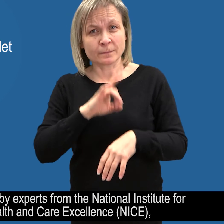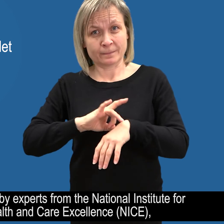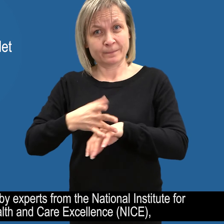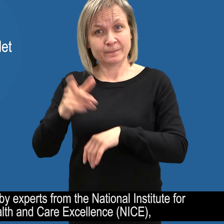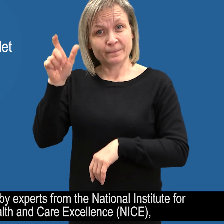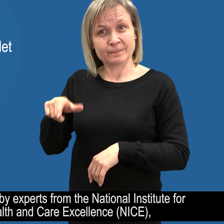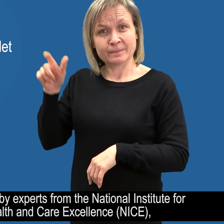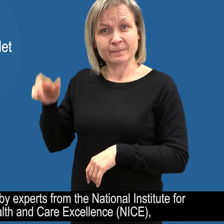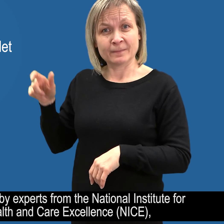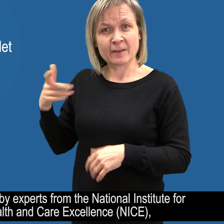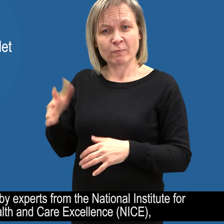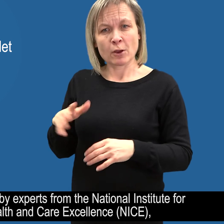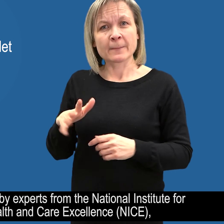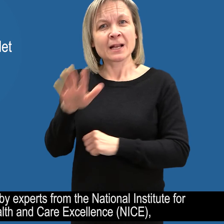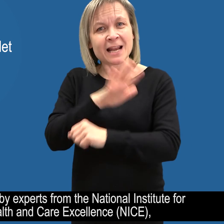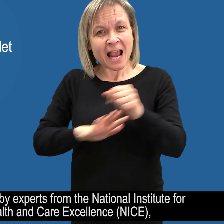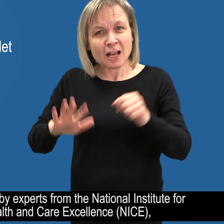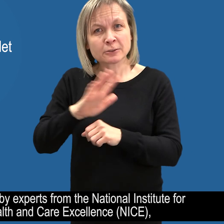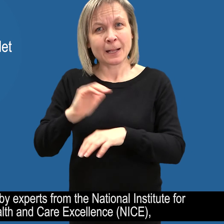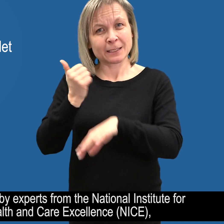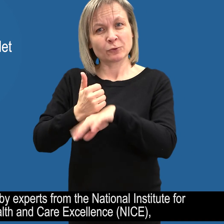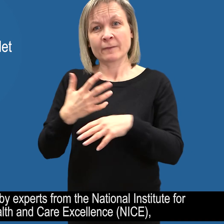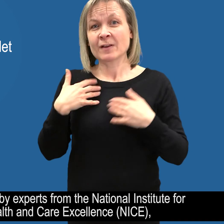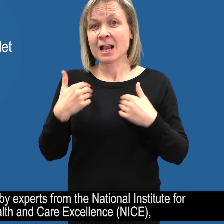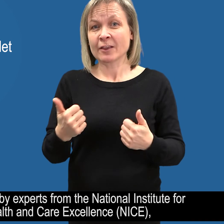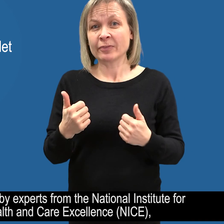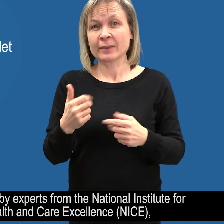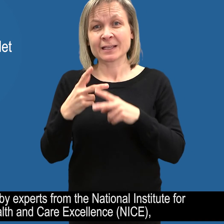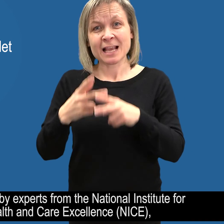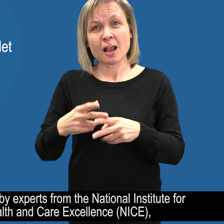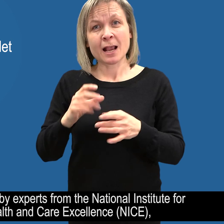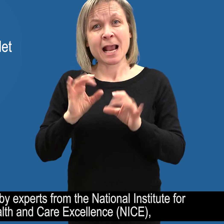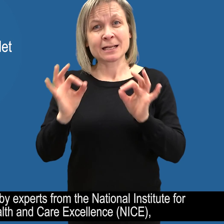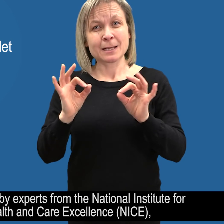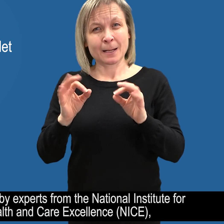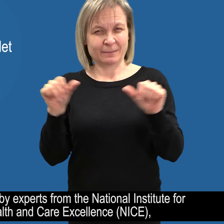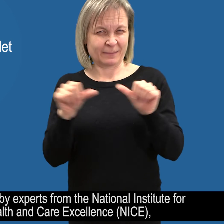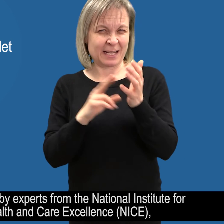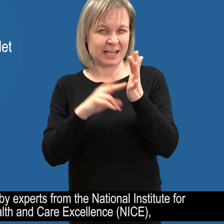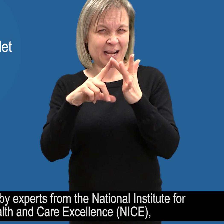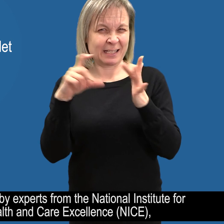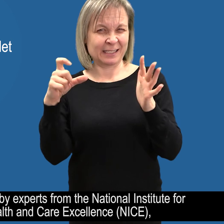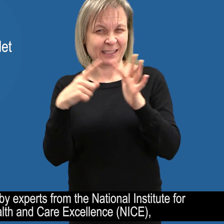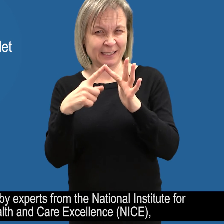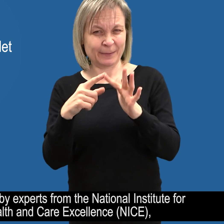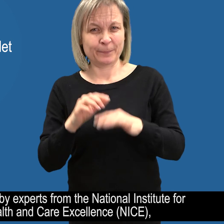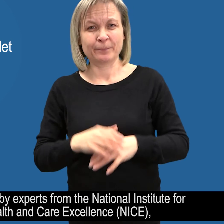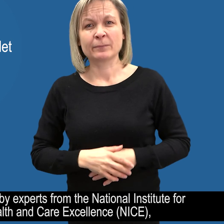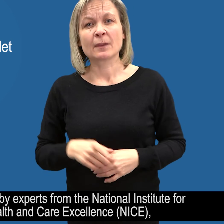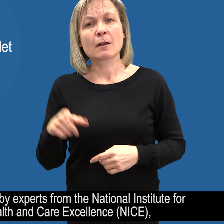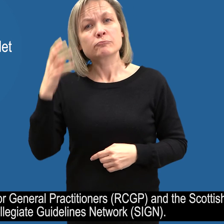It's written by experts from the National Institute for Health and Care Excellence, NICE.